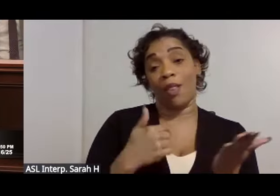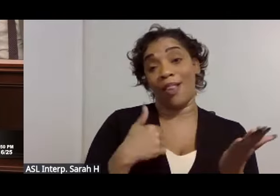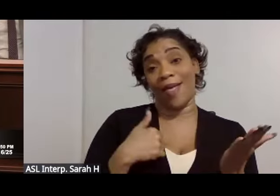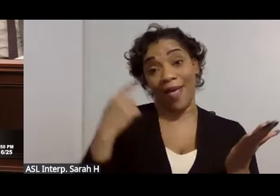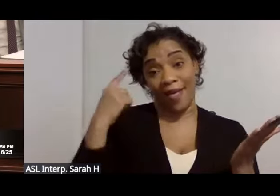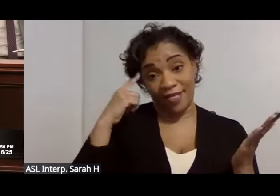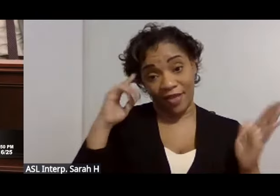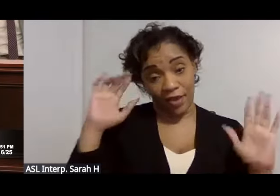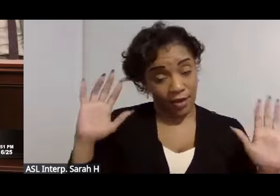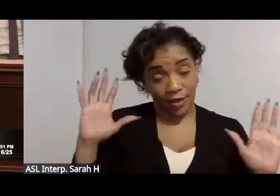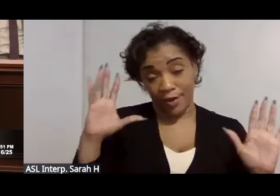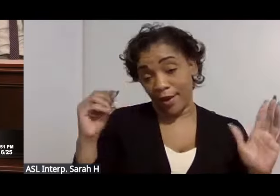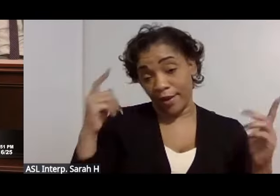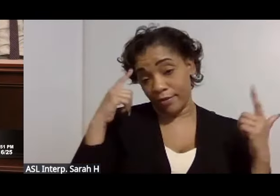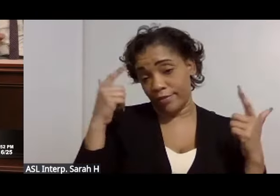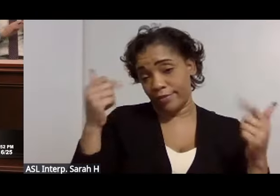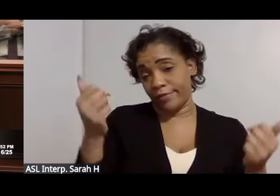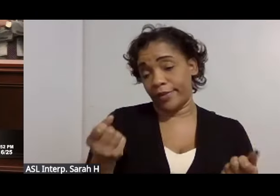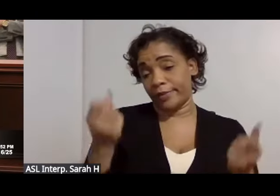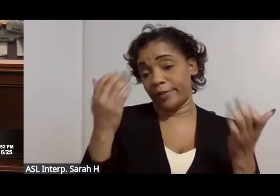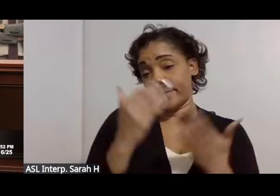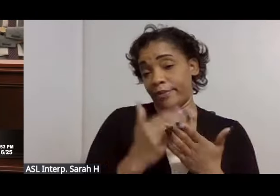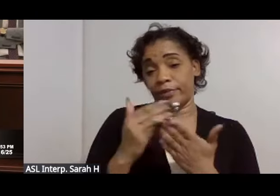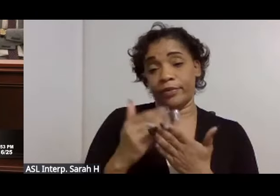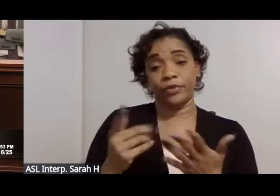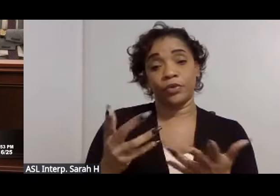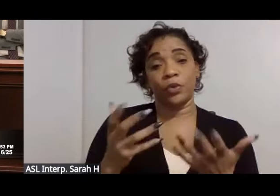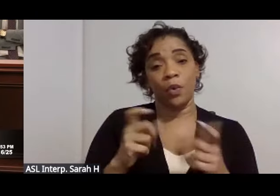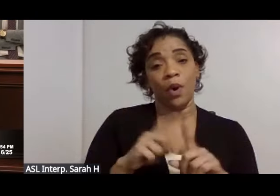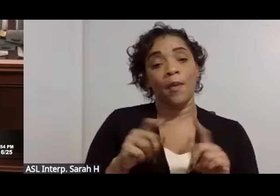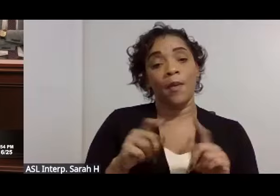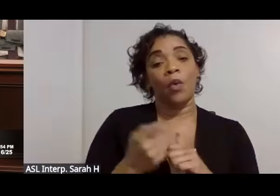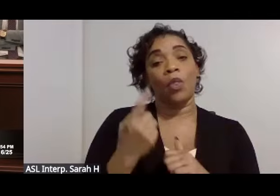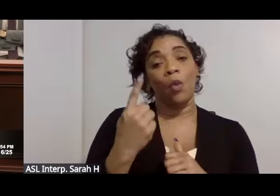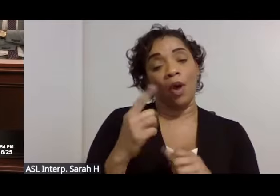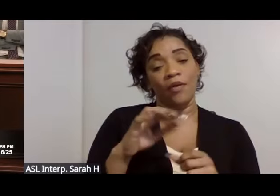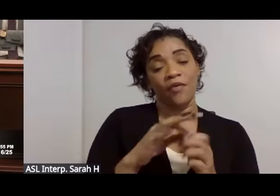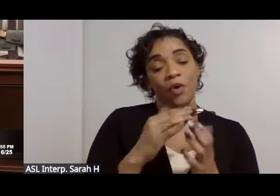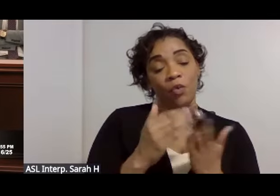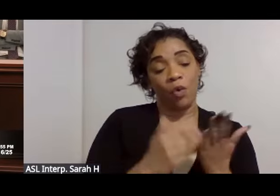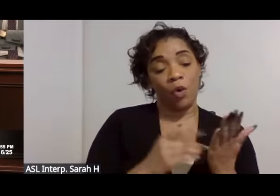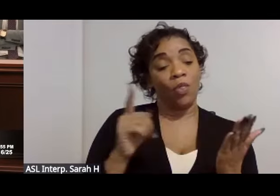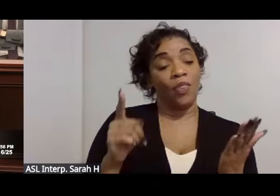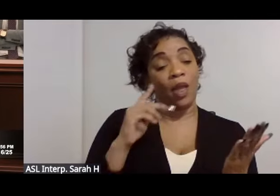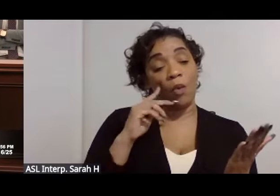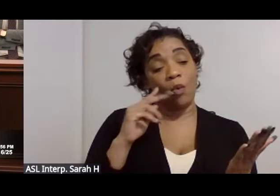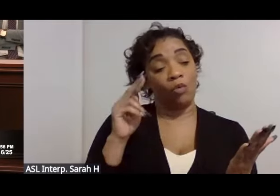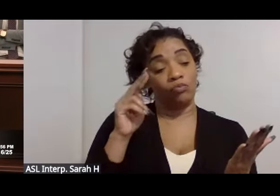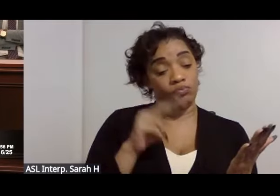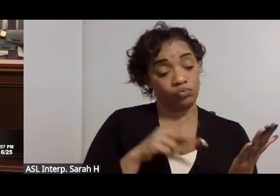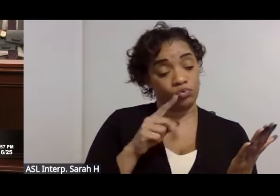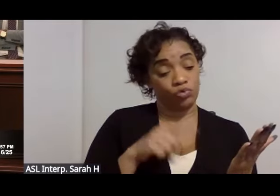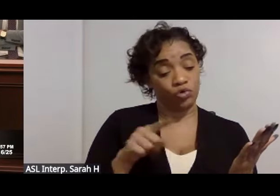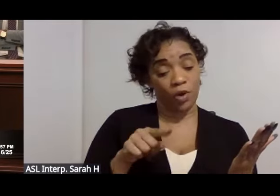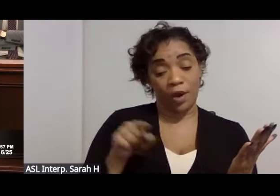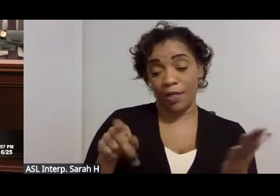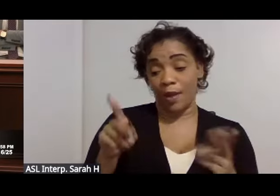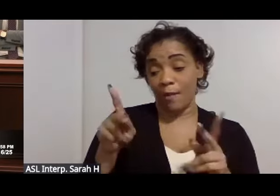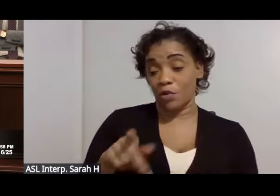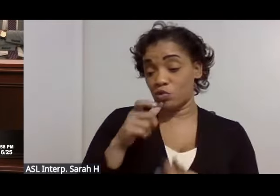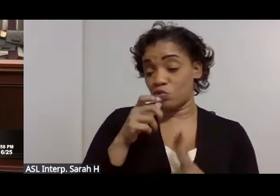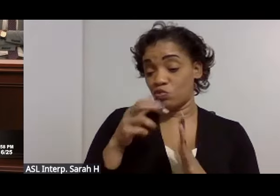they want, but with one voter roll, they will check. And if that person who registered without showing